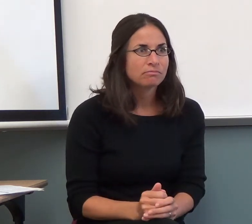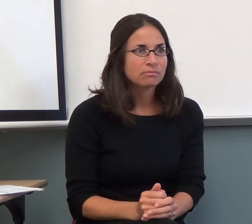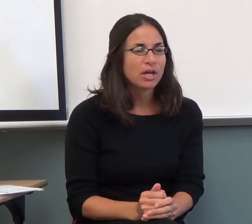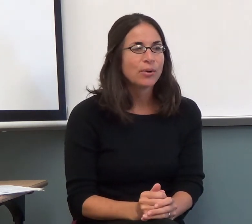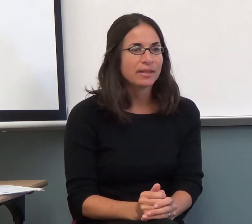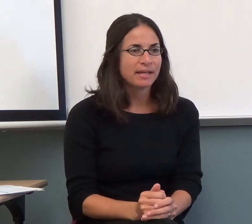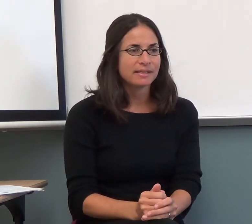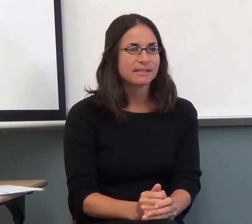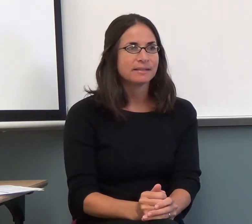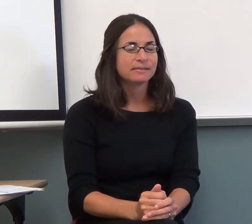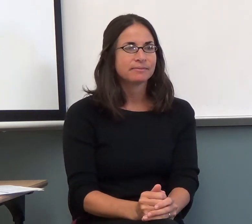Okay, thanks.